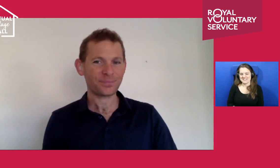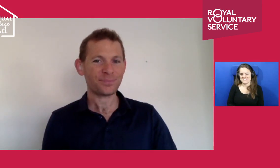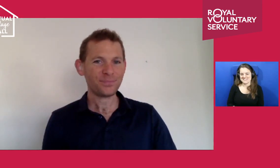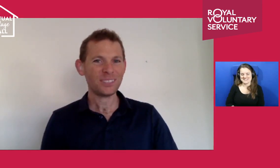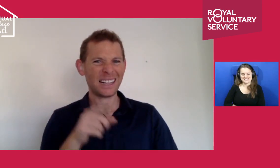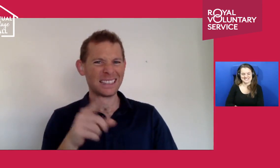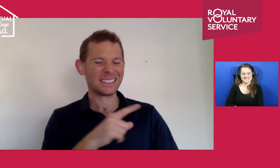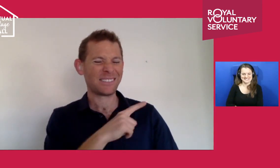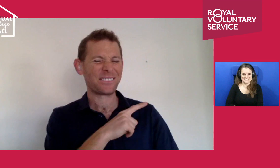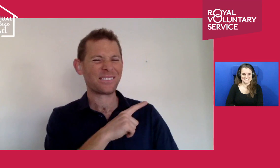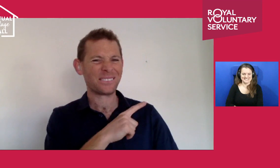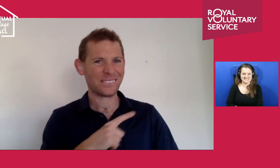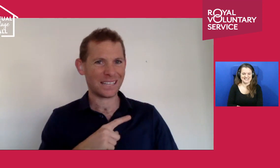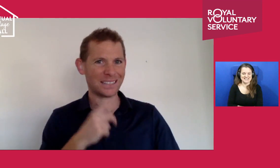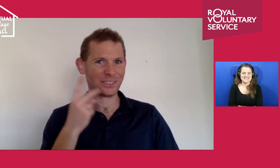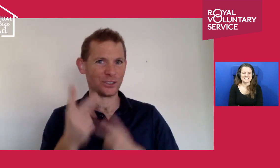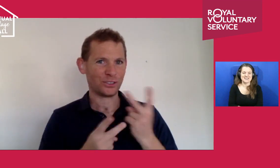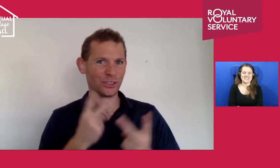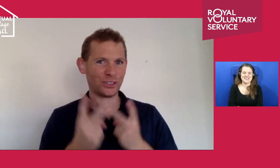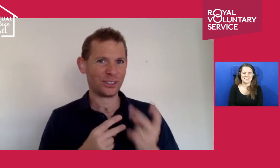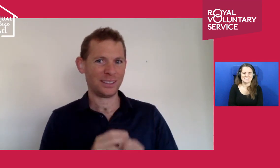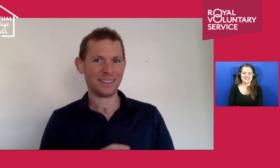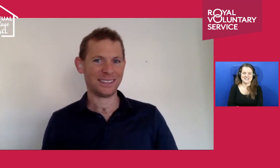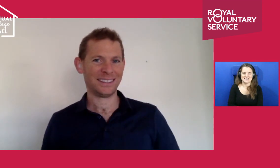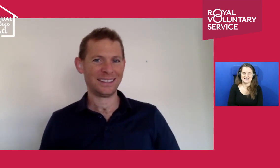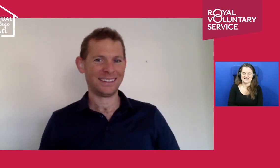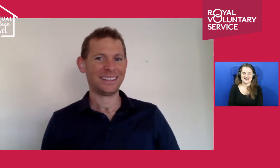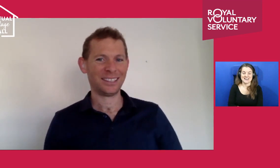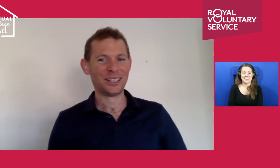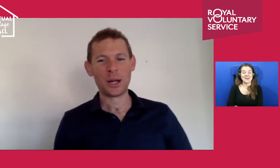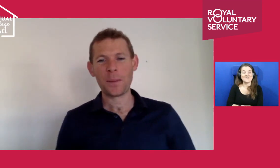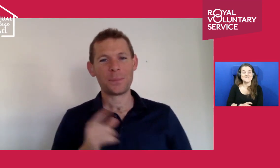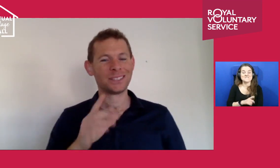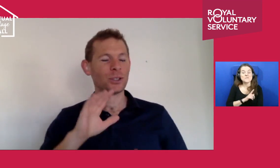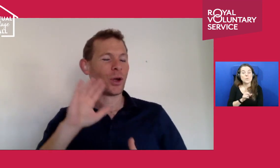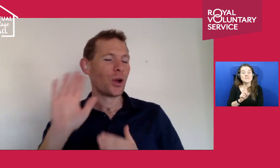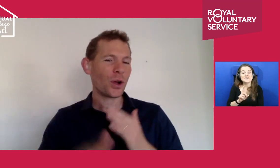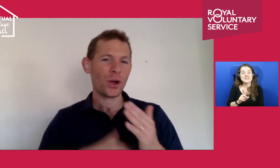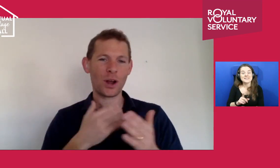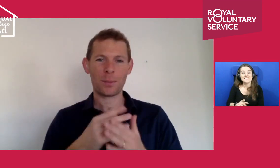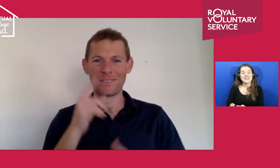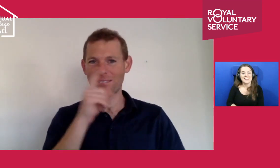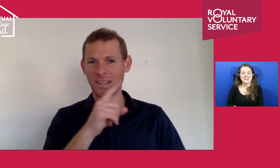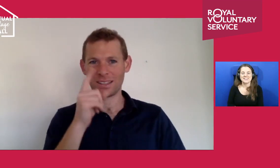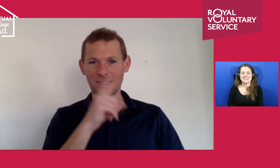Happy and You Know It. Now, this is